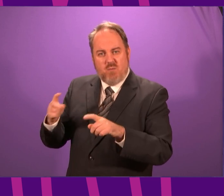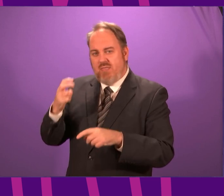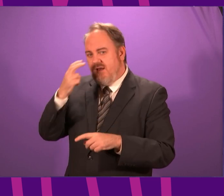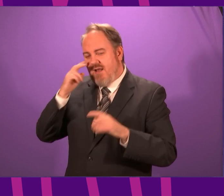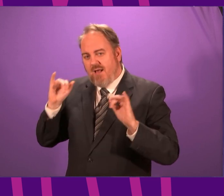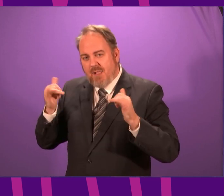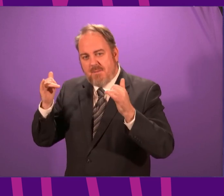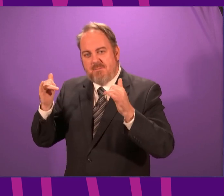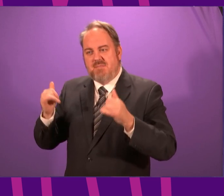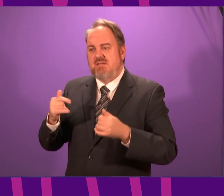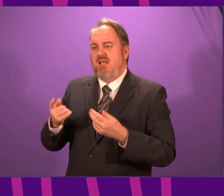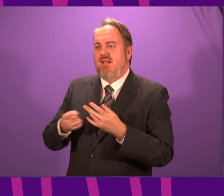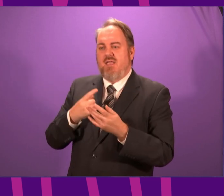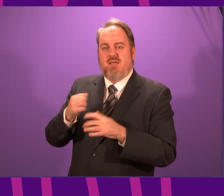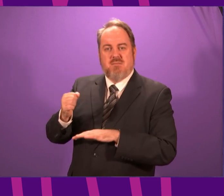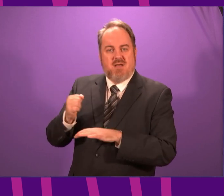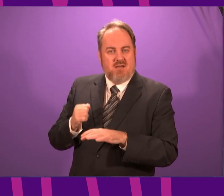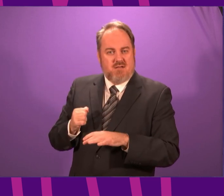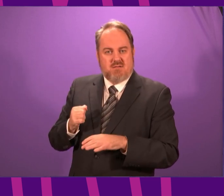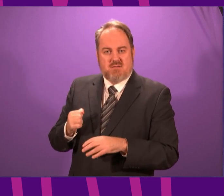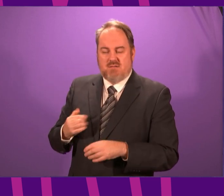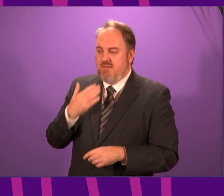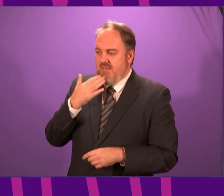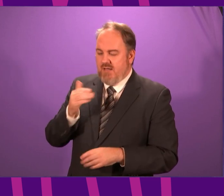and nighttime economy on that. Thank you very much.